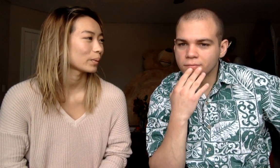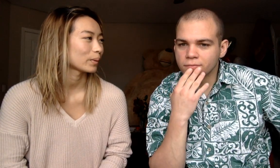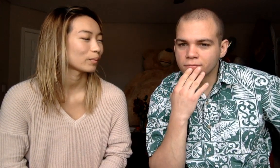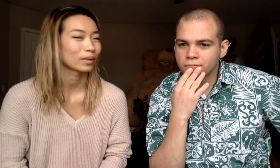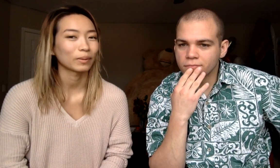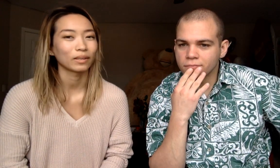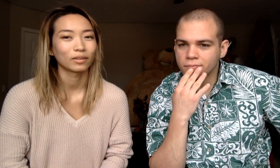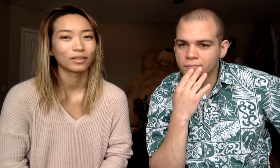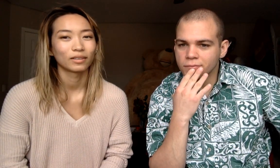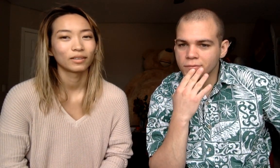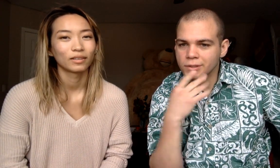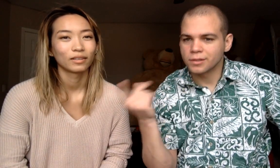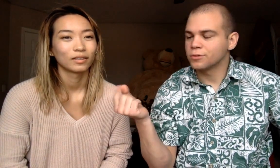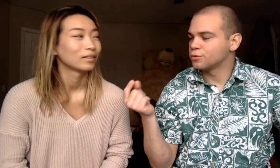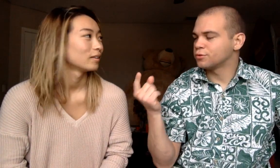Wait.